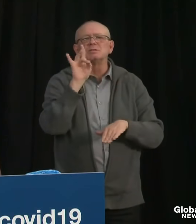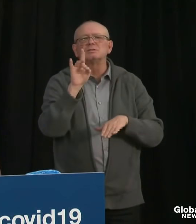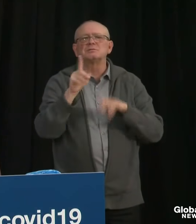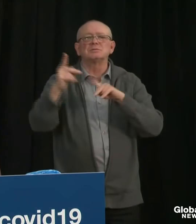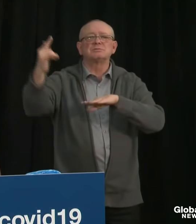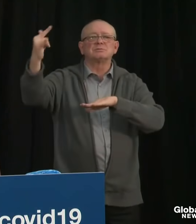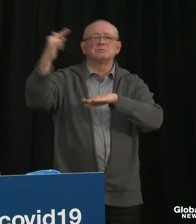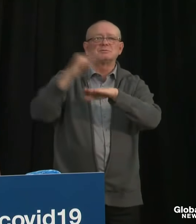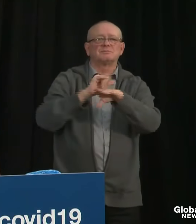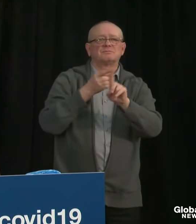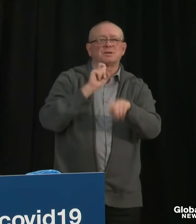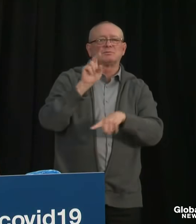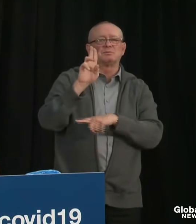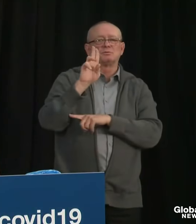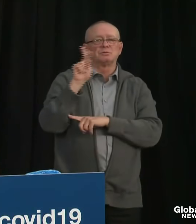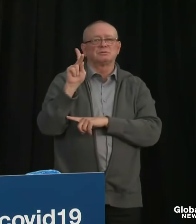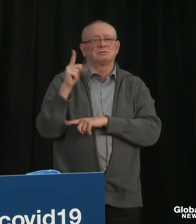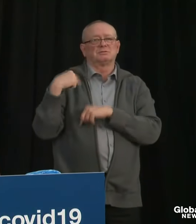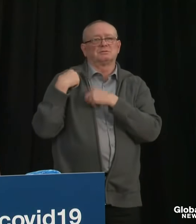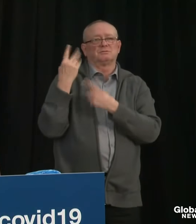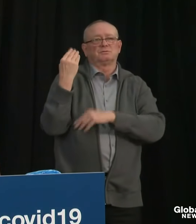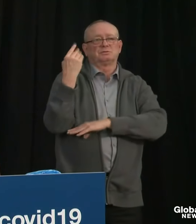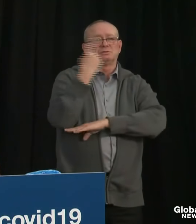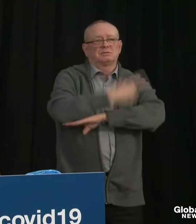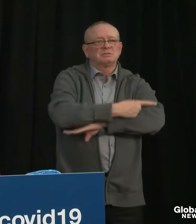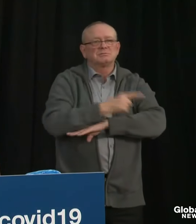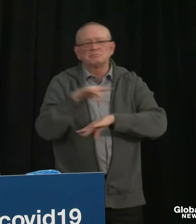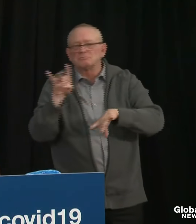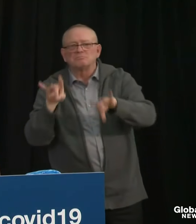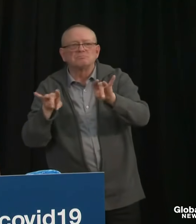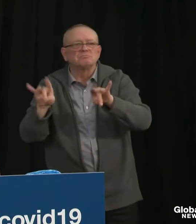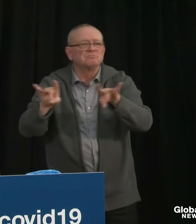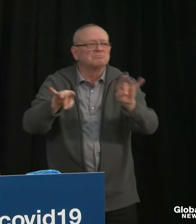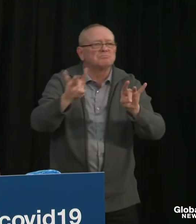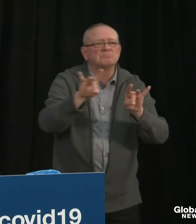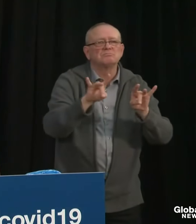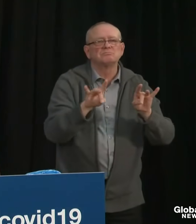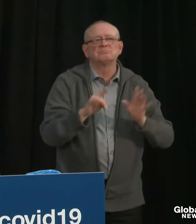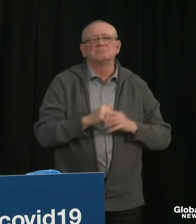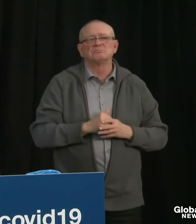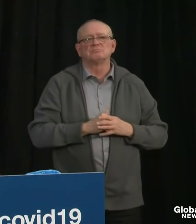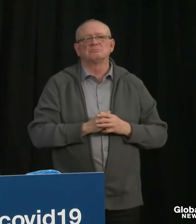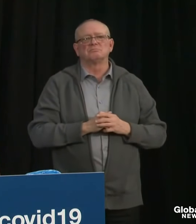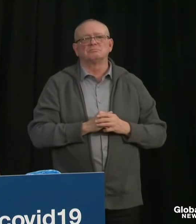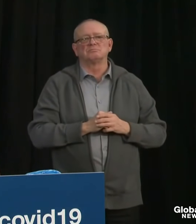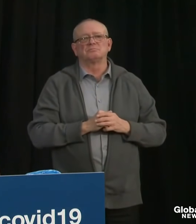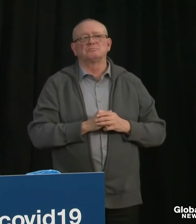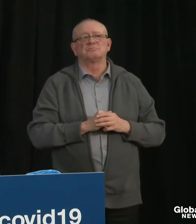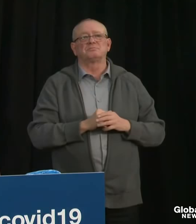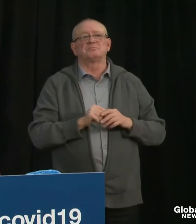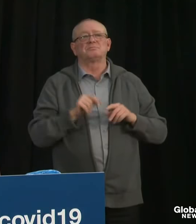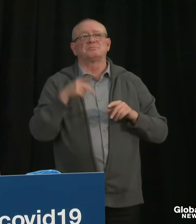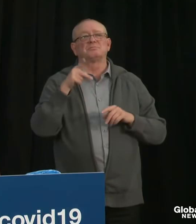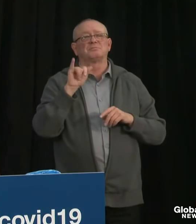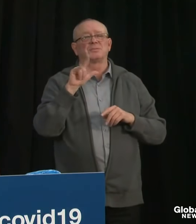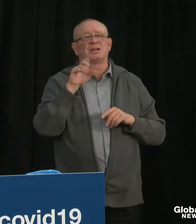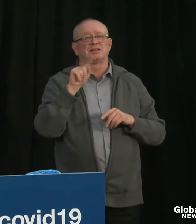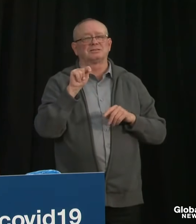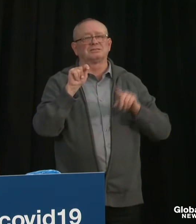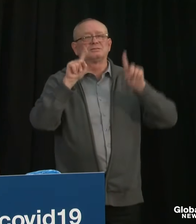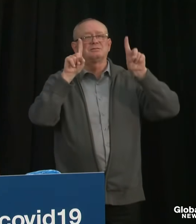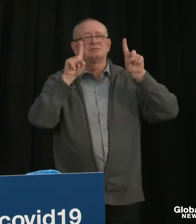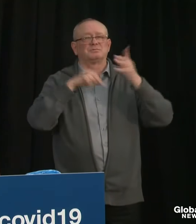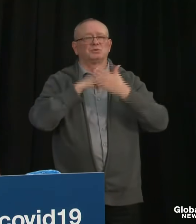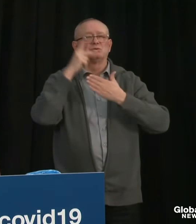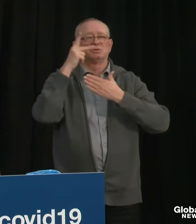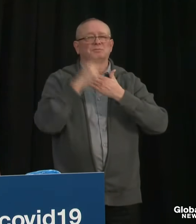border pilot, at this time, we are not contemplating stopping the pilot. This is specifically at this point in time focused on